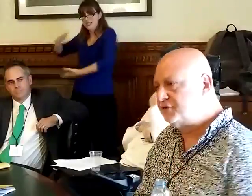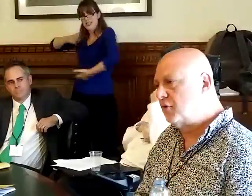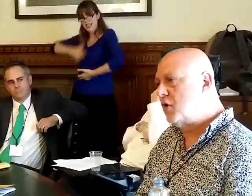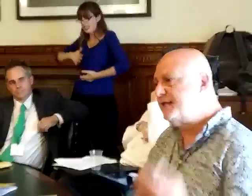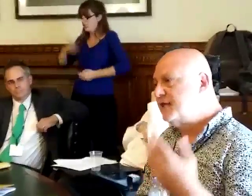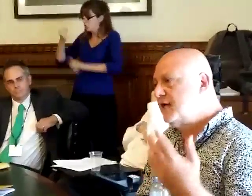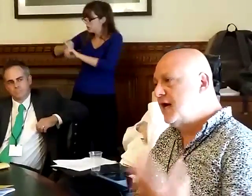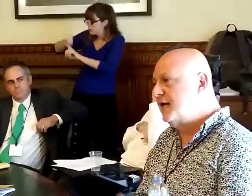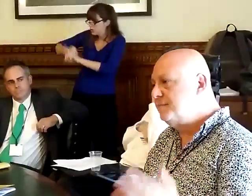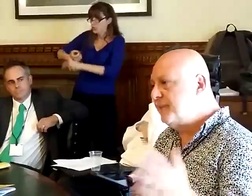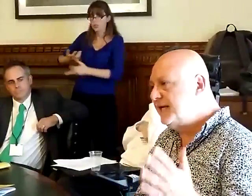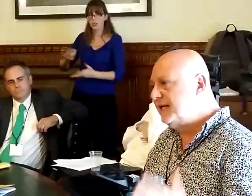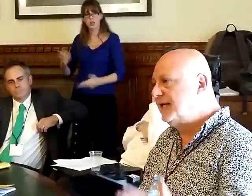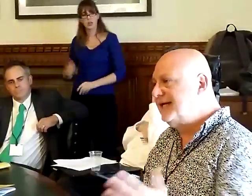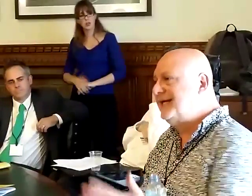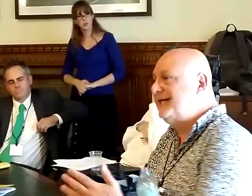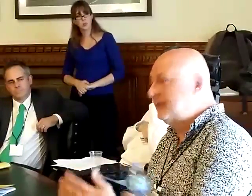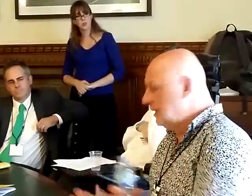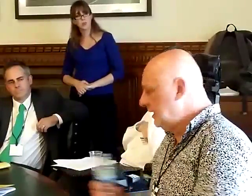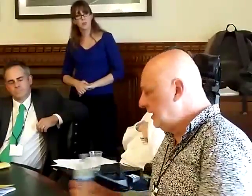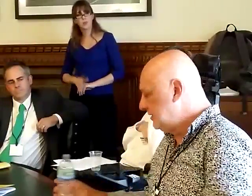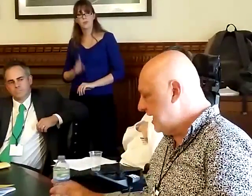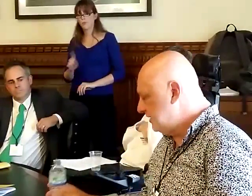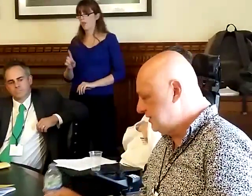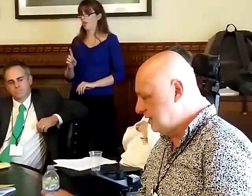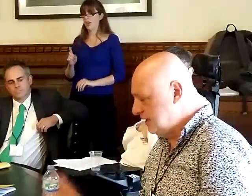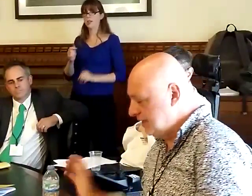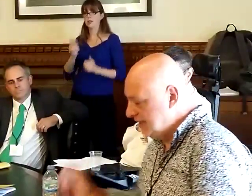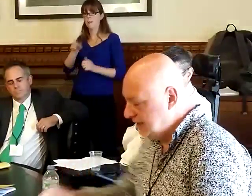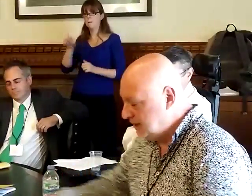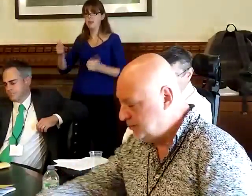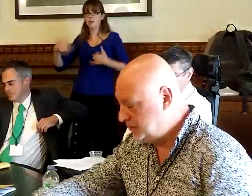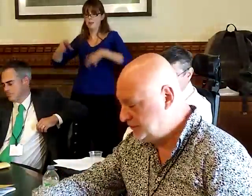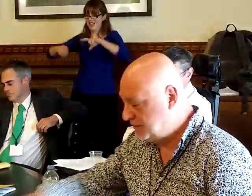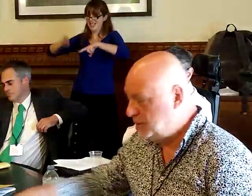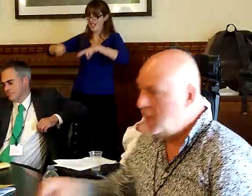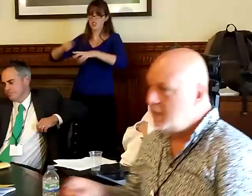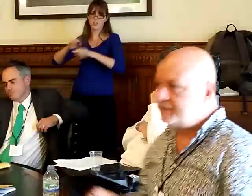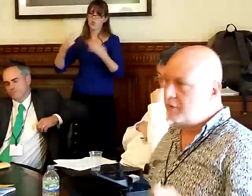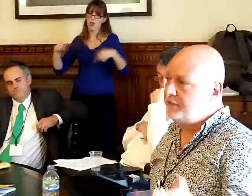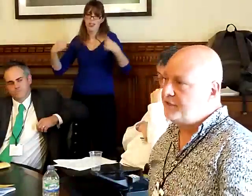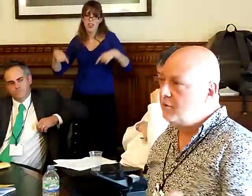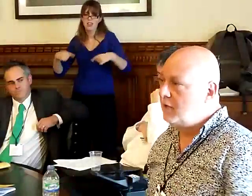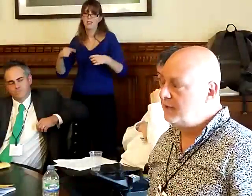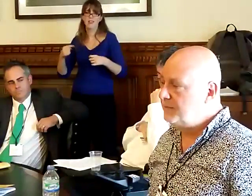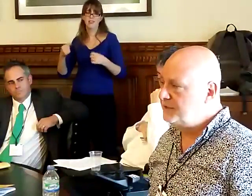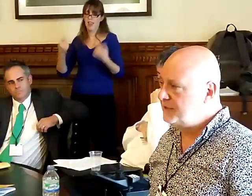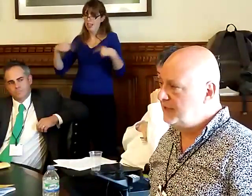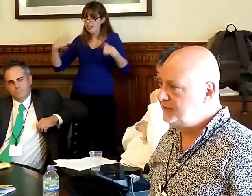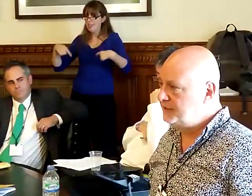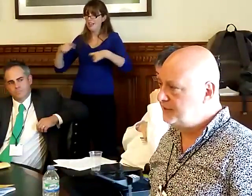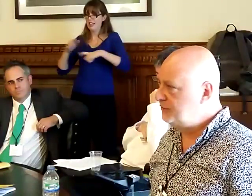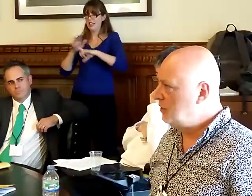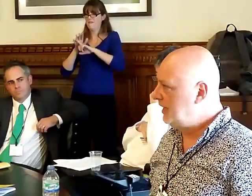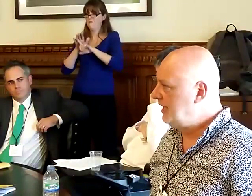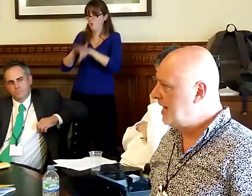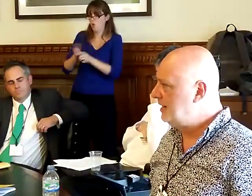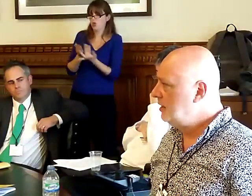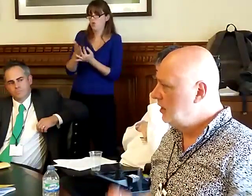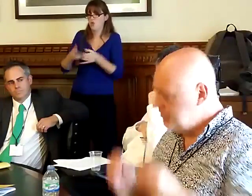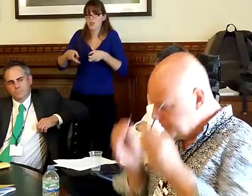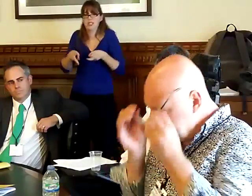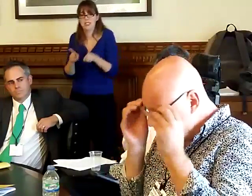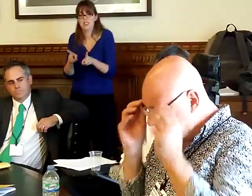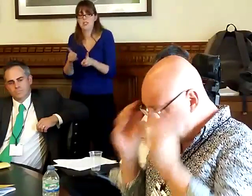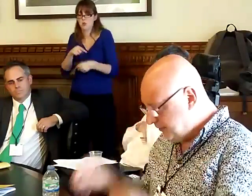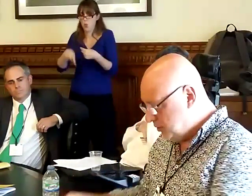budgets destroyed and being illegally assessed and illegally pushed through. So we're still working with solicitors to try and